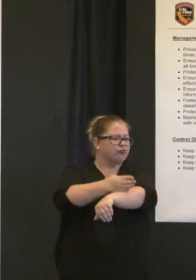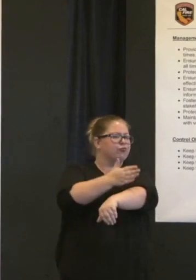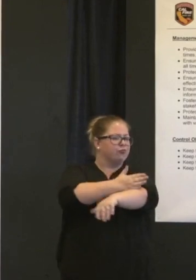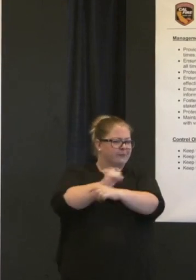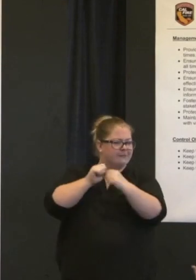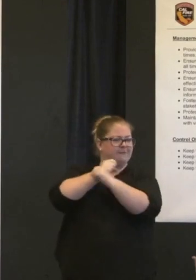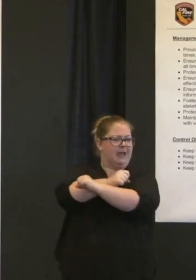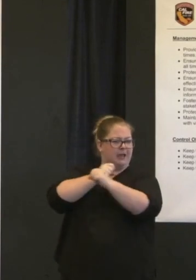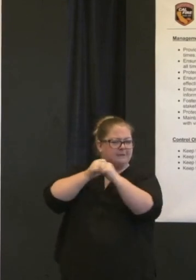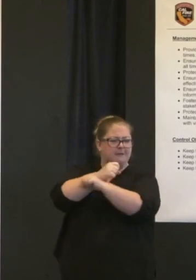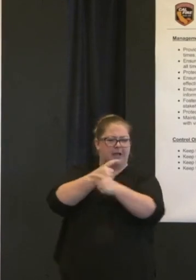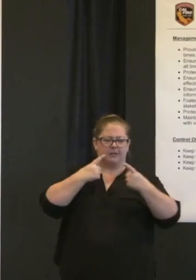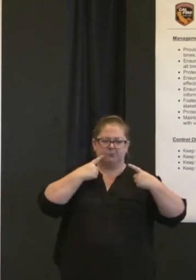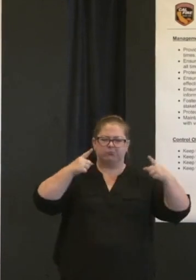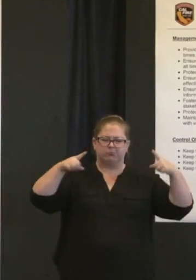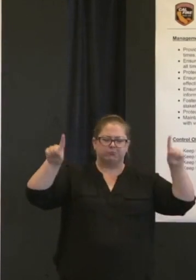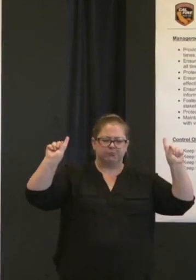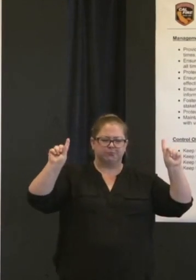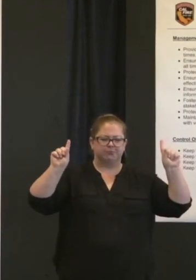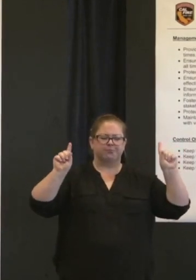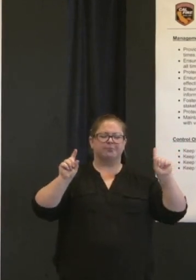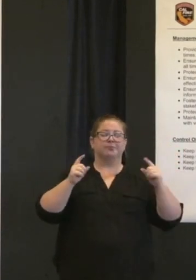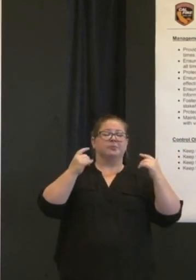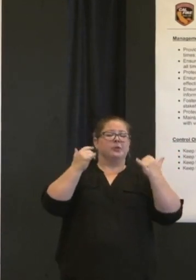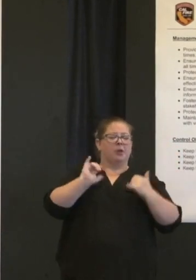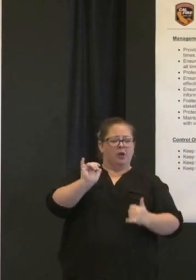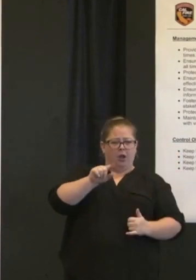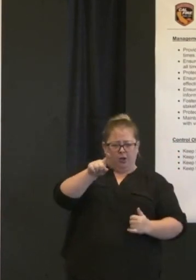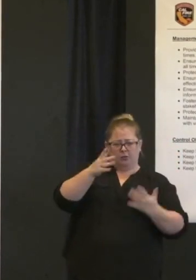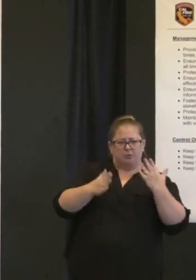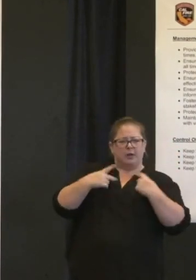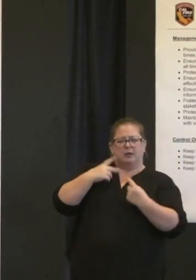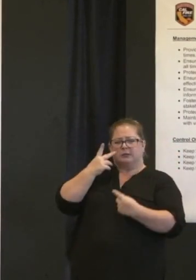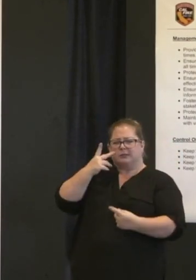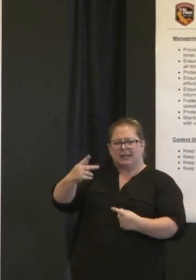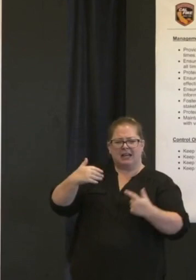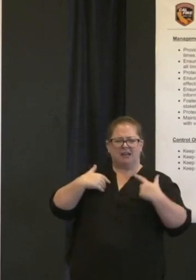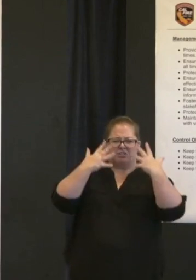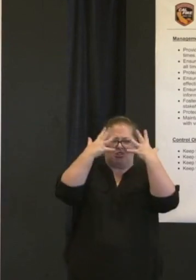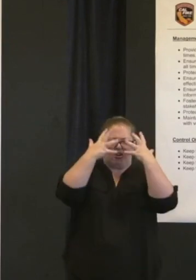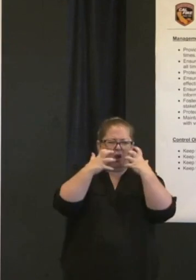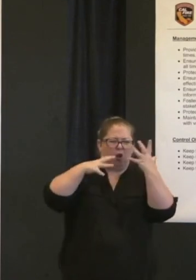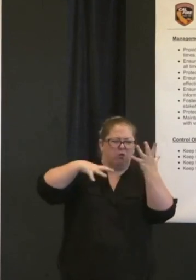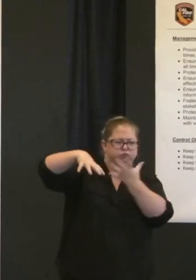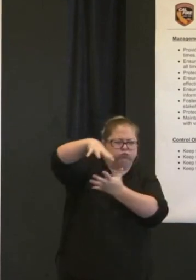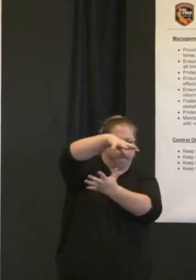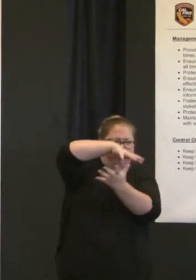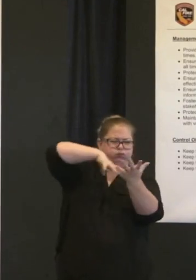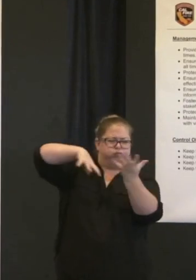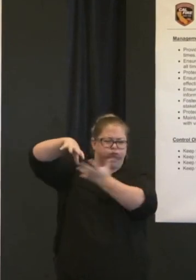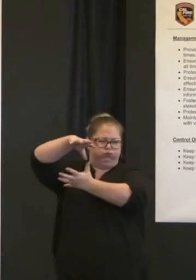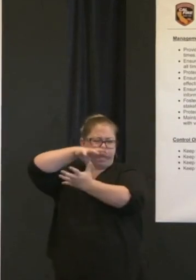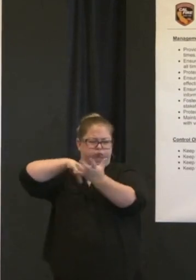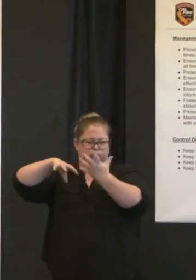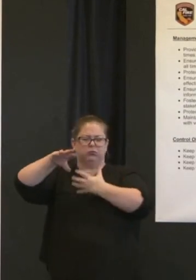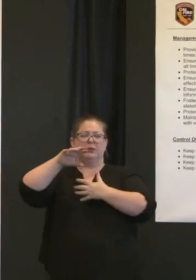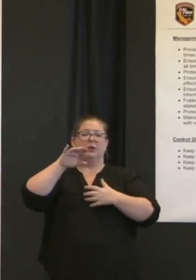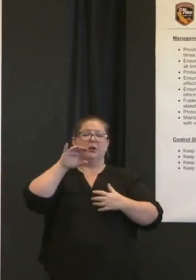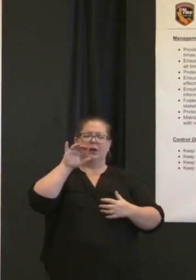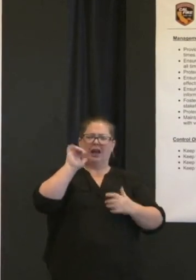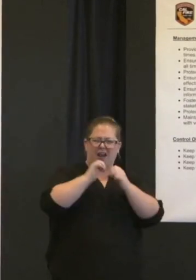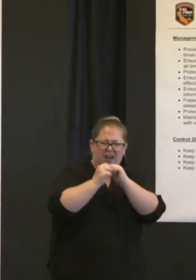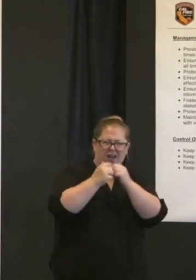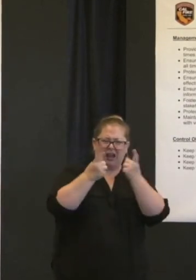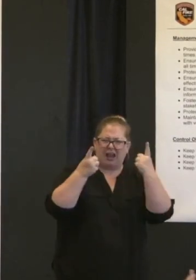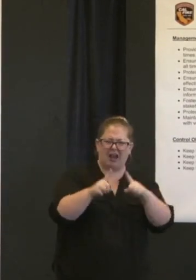and fire incidents, and the primary two strategies there are direct and indirect firefighting. Direct firefighting is where we engage the fire where